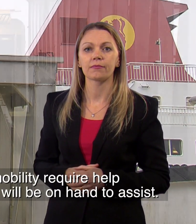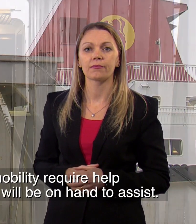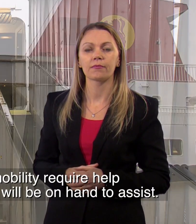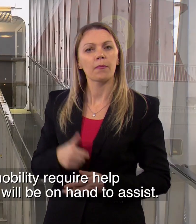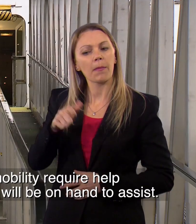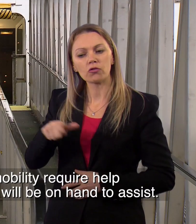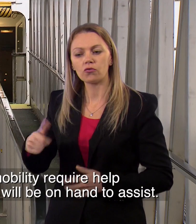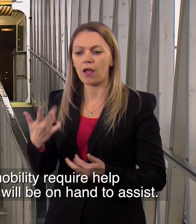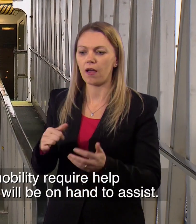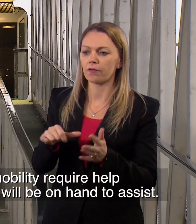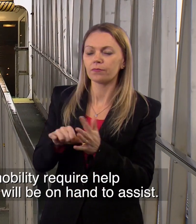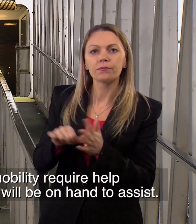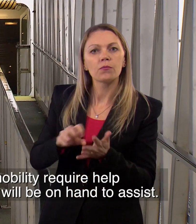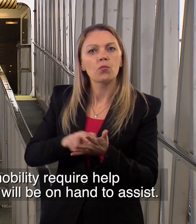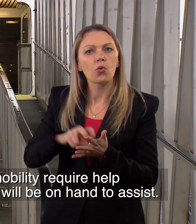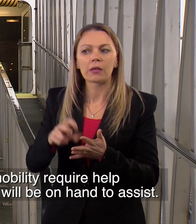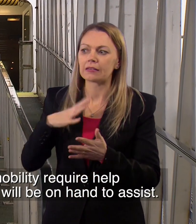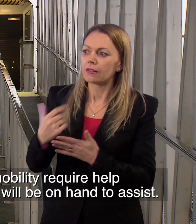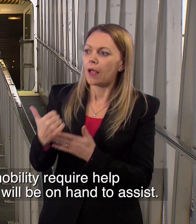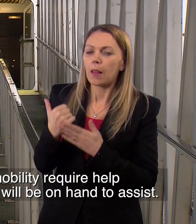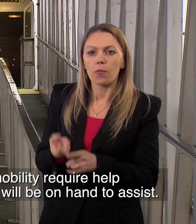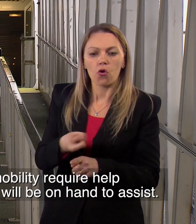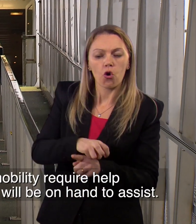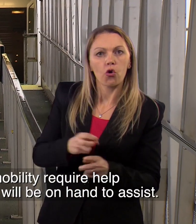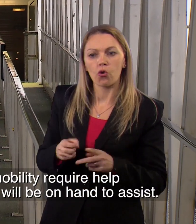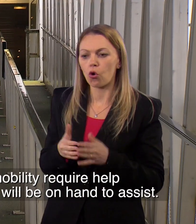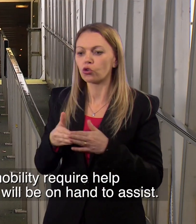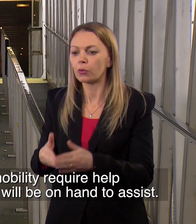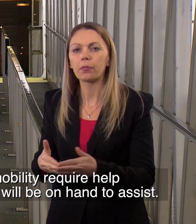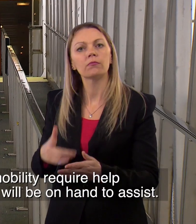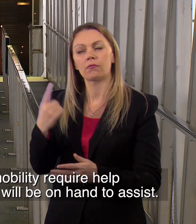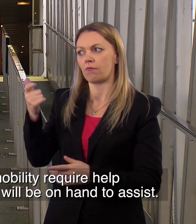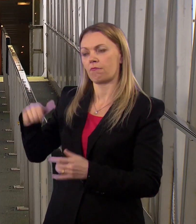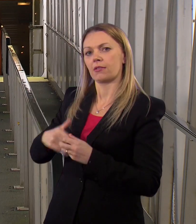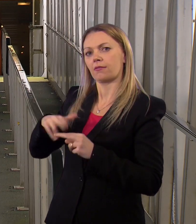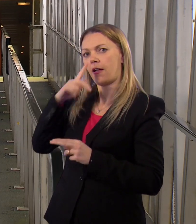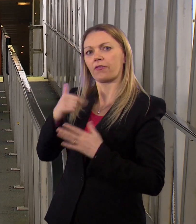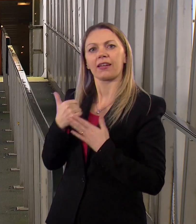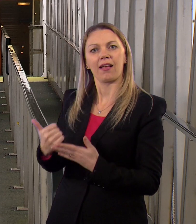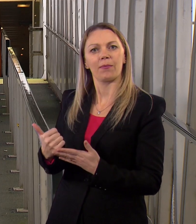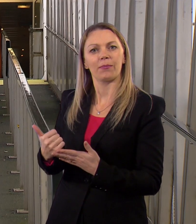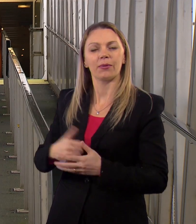with reduced mobility require help on and off the ship, a crew member will be on hand to assist.